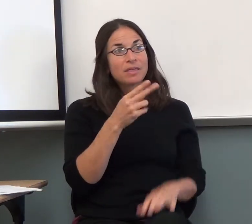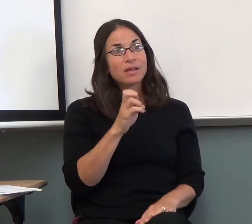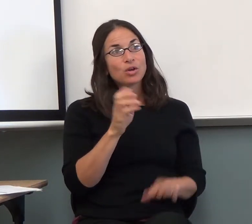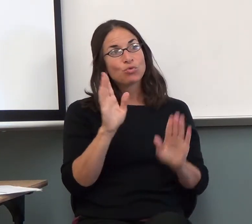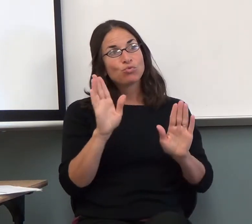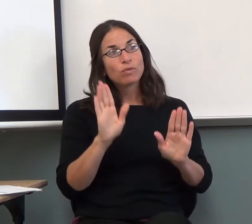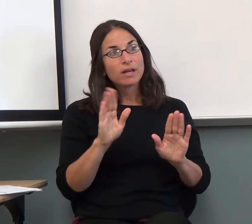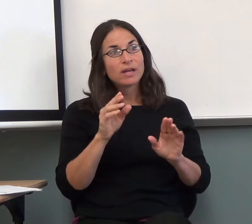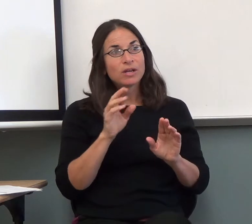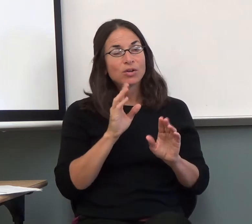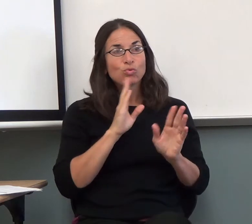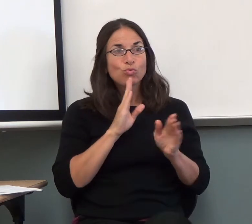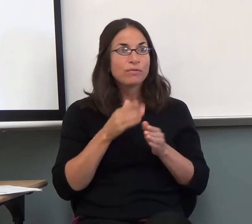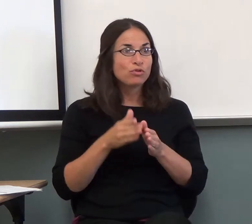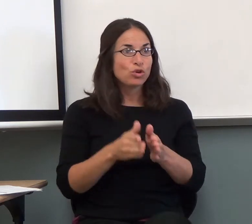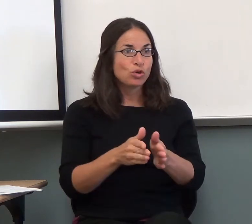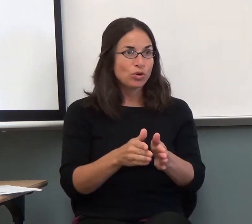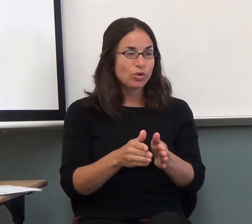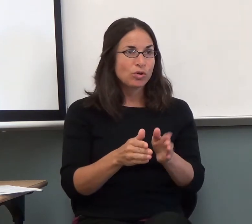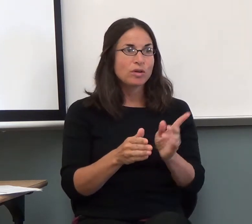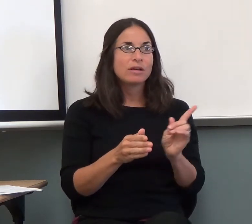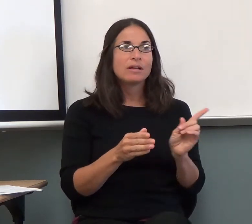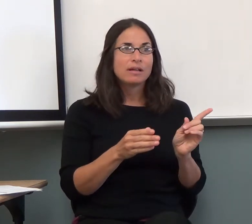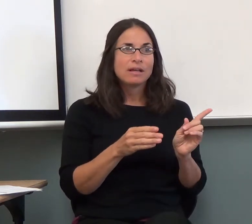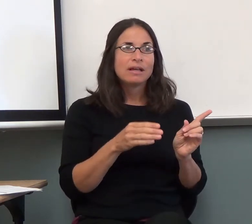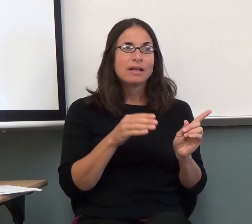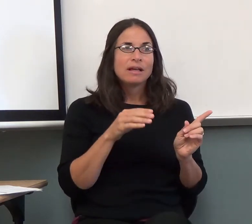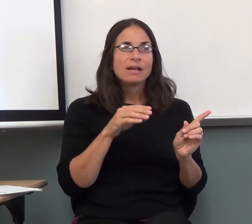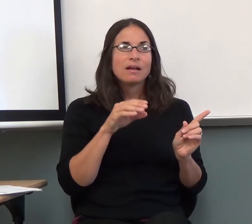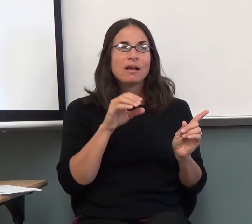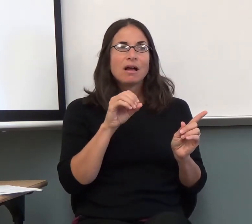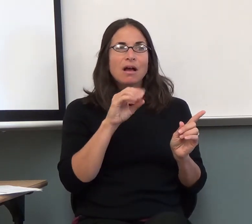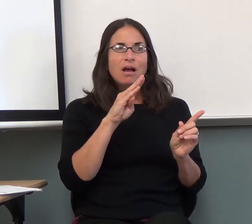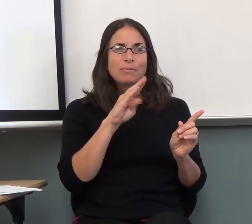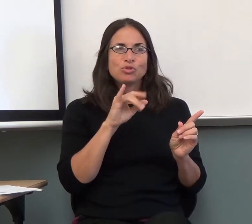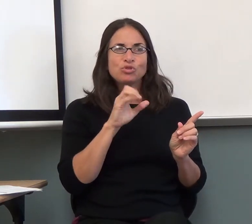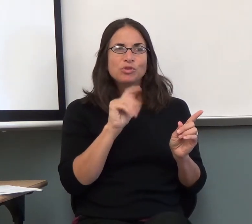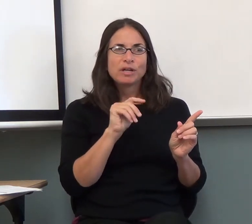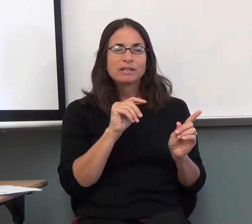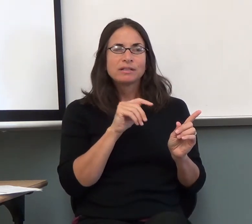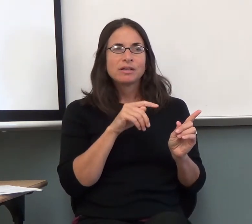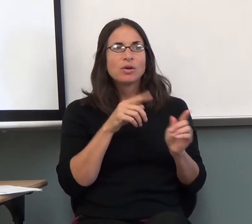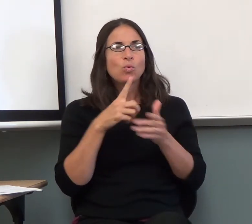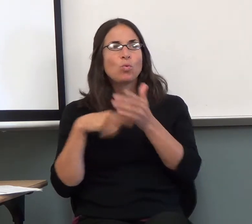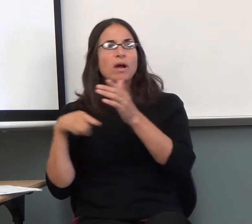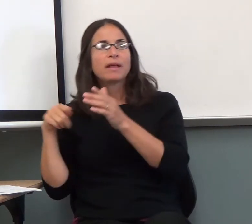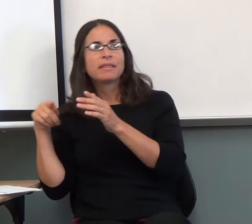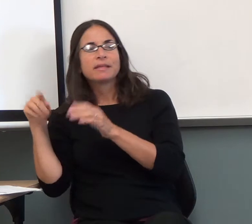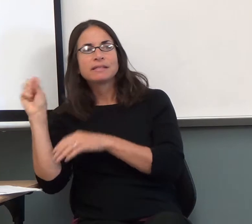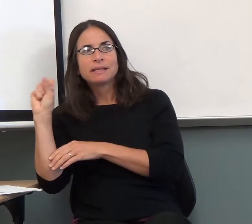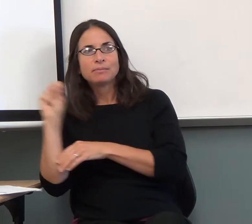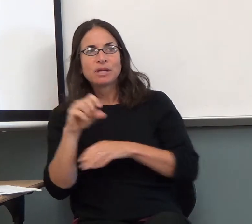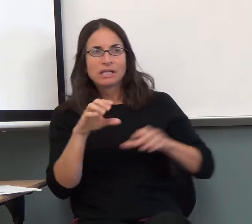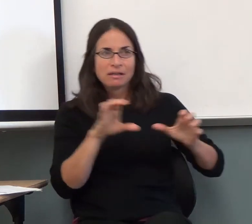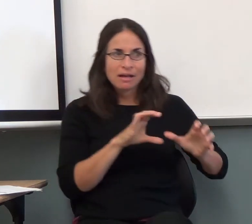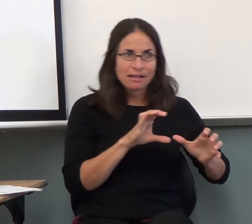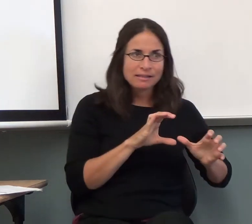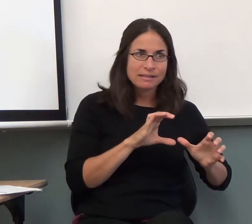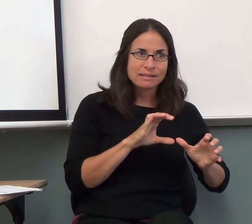but it's what the action does. It's what, or to whom the action goes, goes, or toward